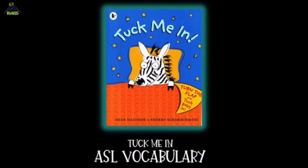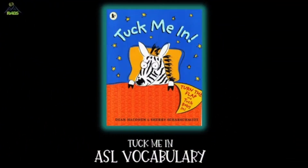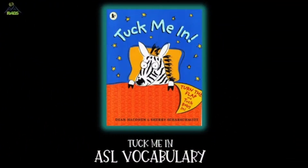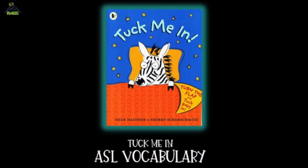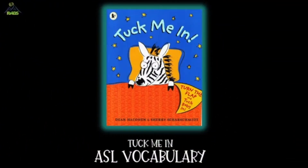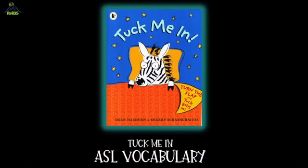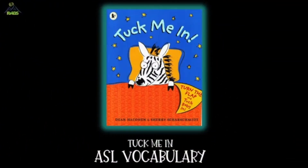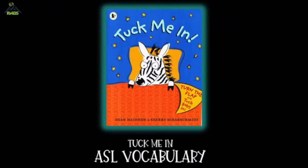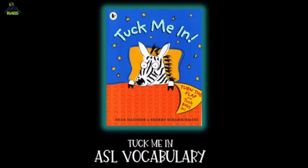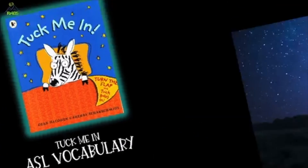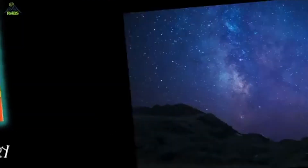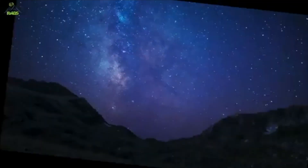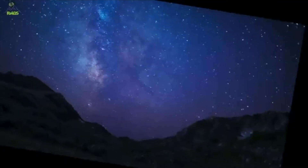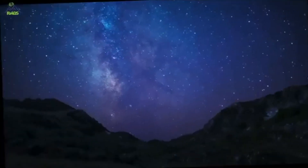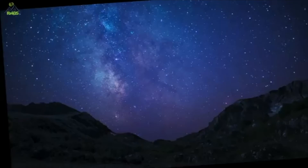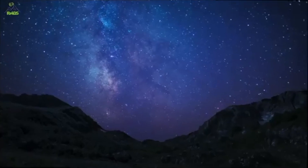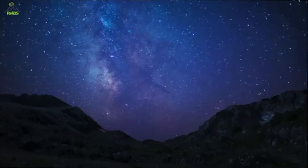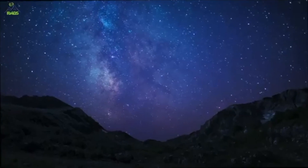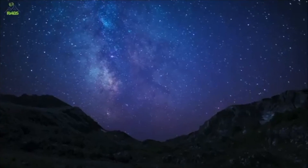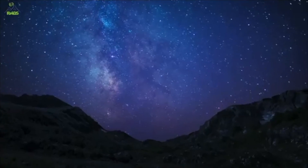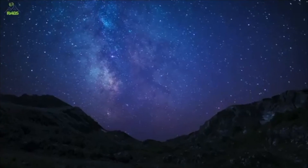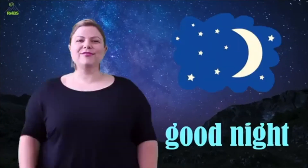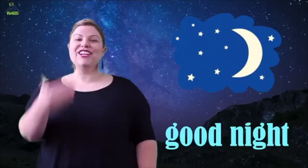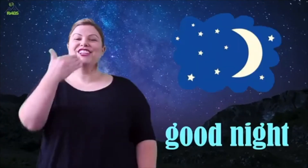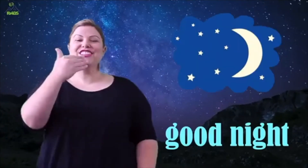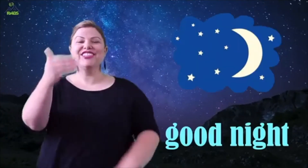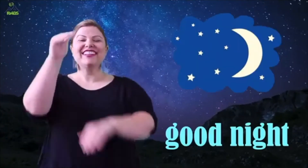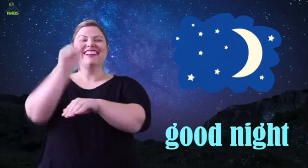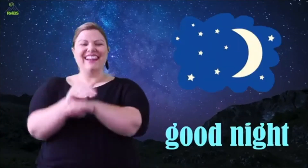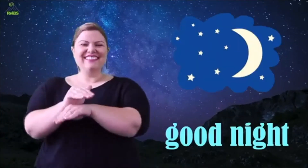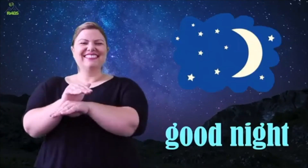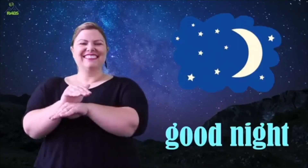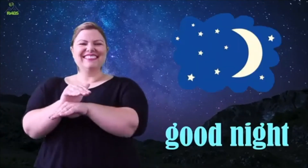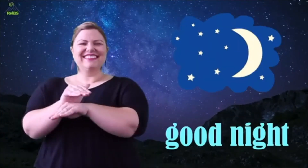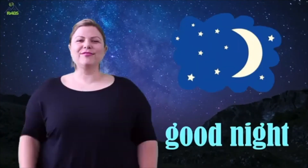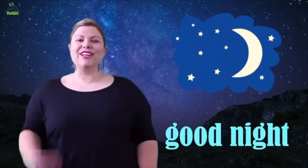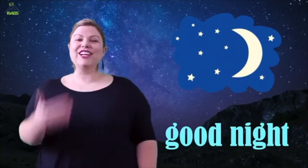Now for some Tuck Me In ASL vocabulary. Good night.